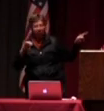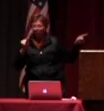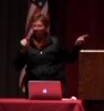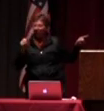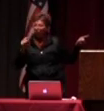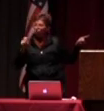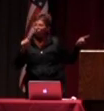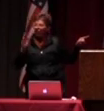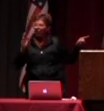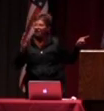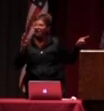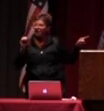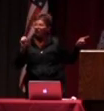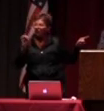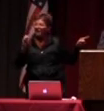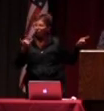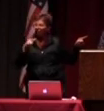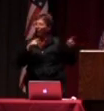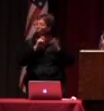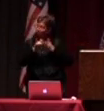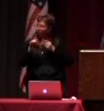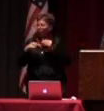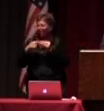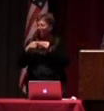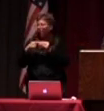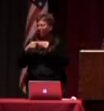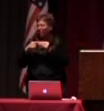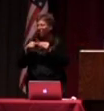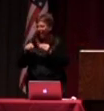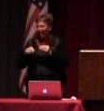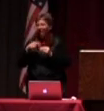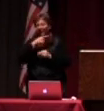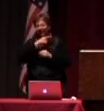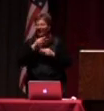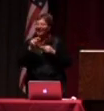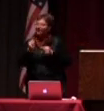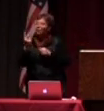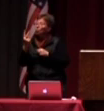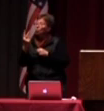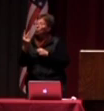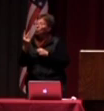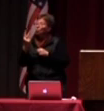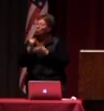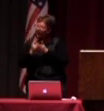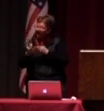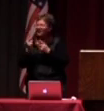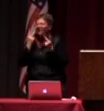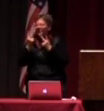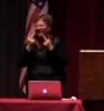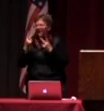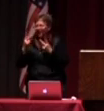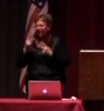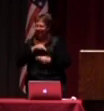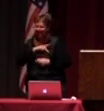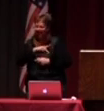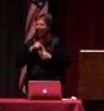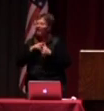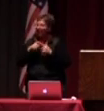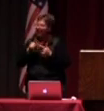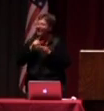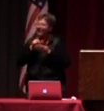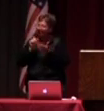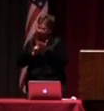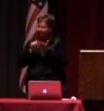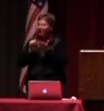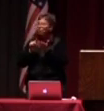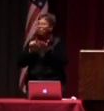biographer of Samuel Johnson, who spent 2 weeks visiting Paoli in 1765. He then published a breathless account of the